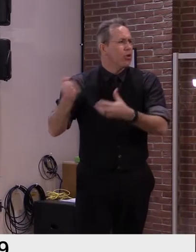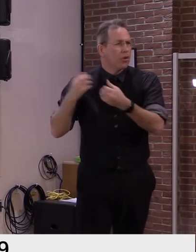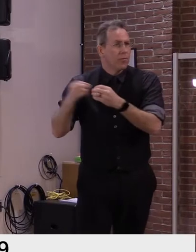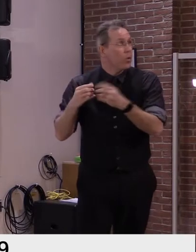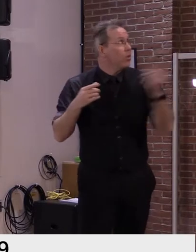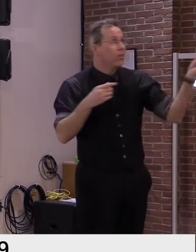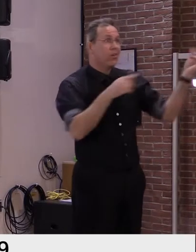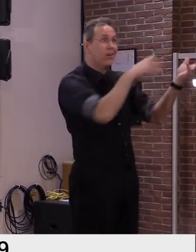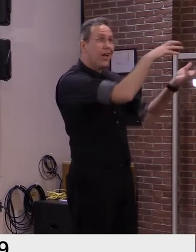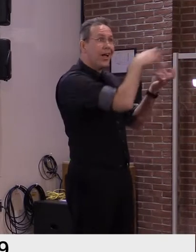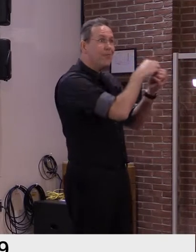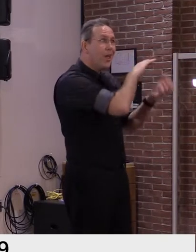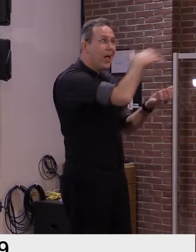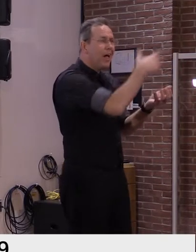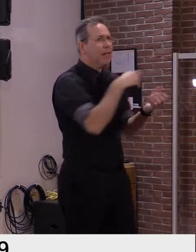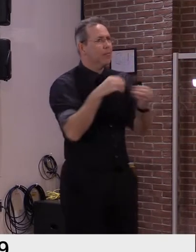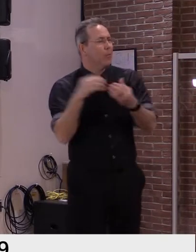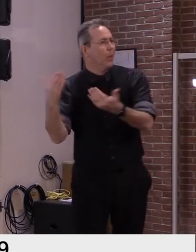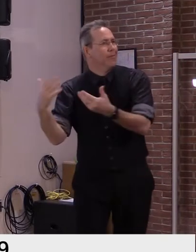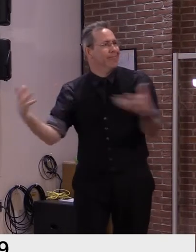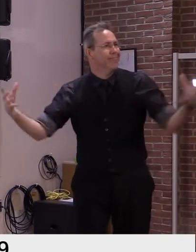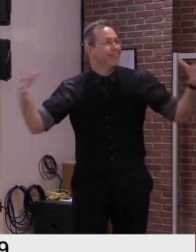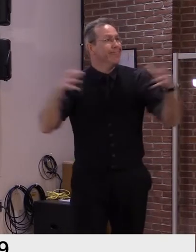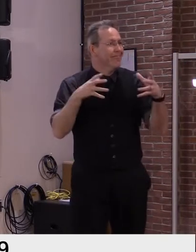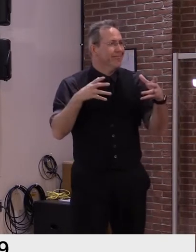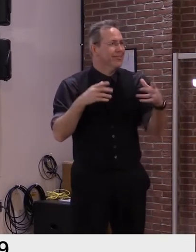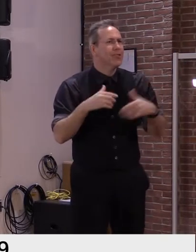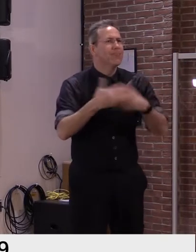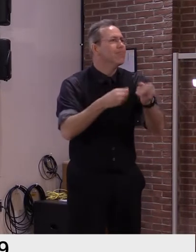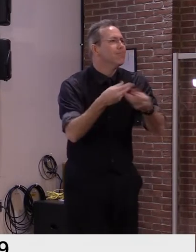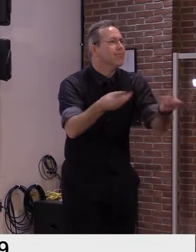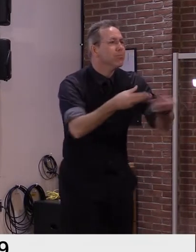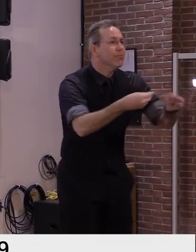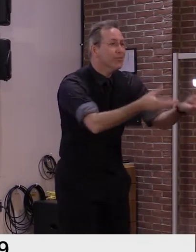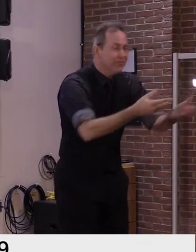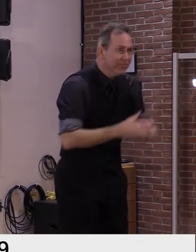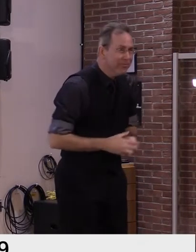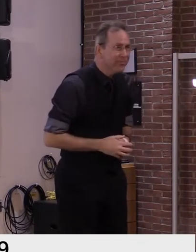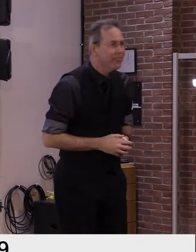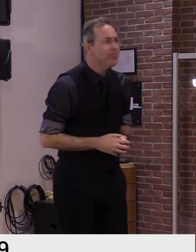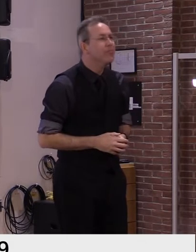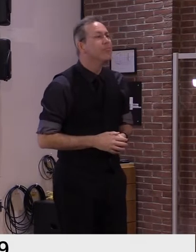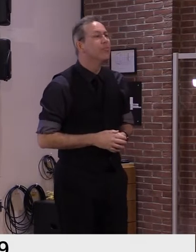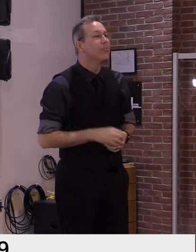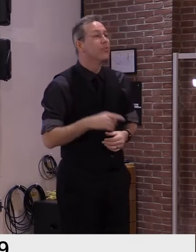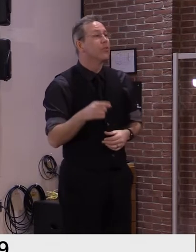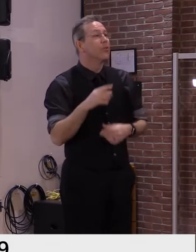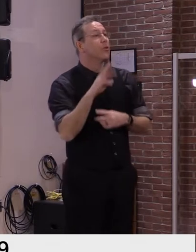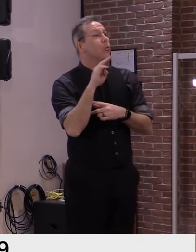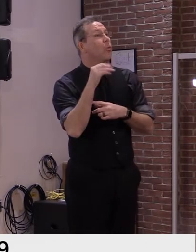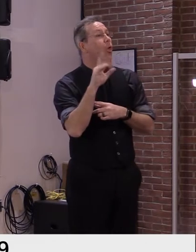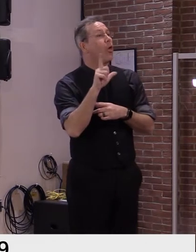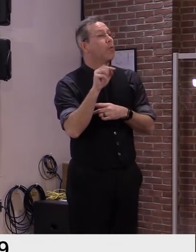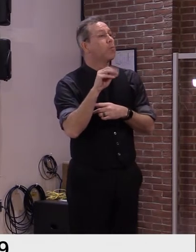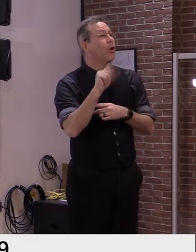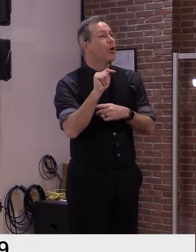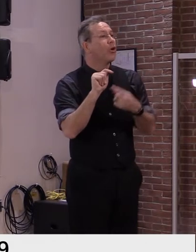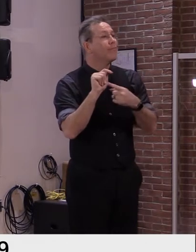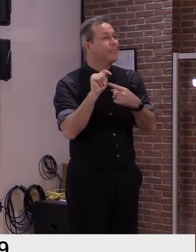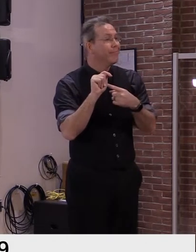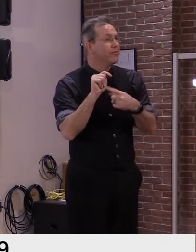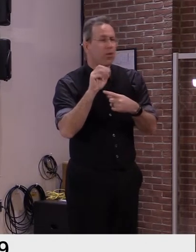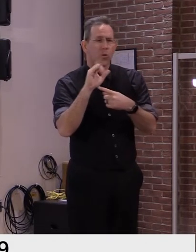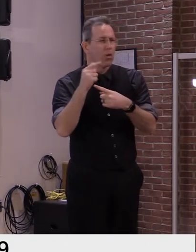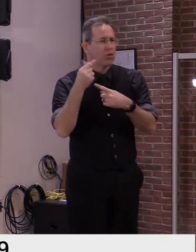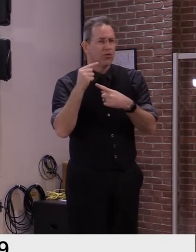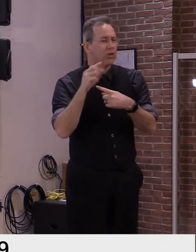month. In addition, Walmart will start vaccinations this week at its 6 stores